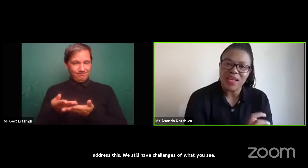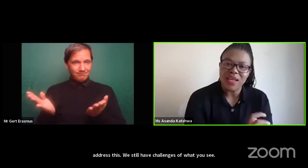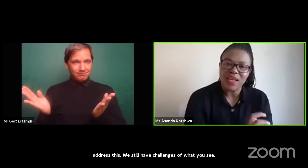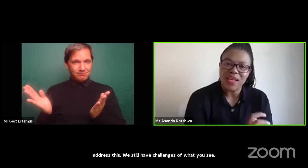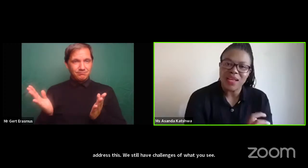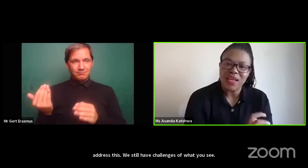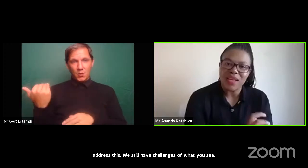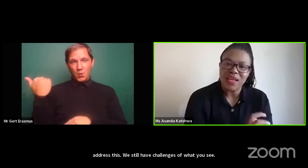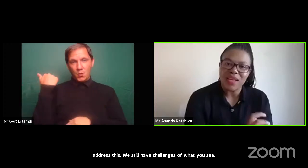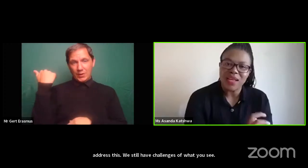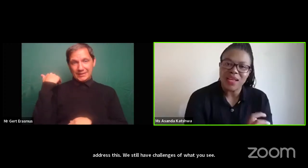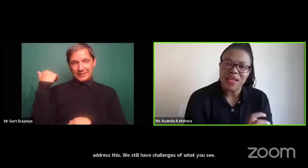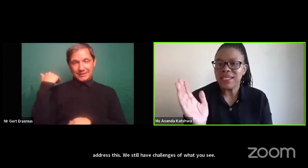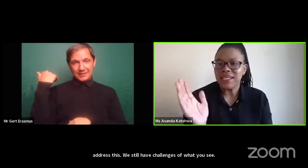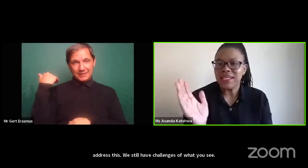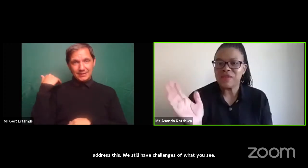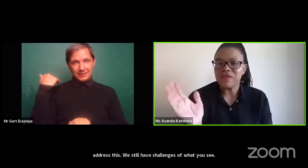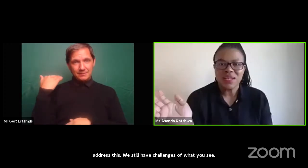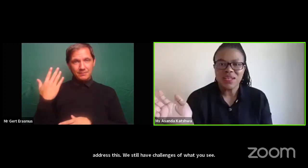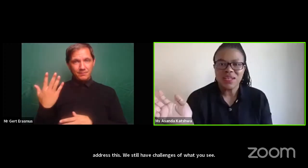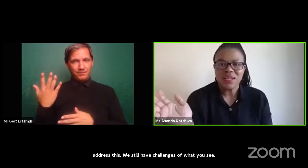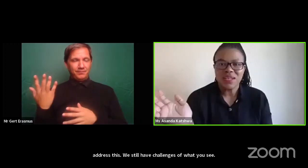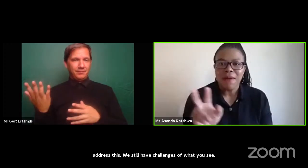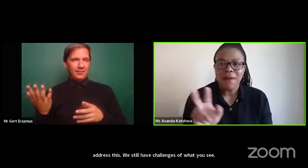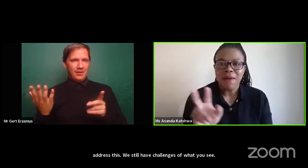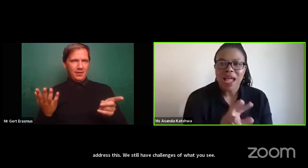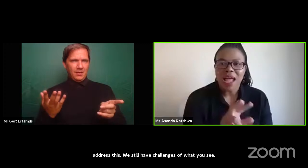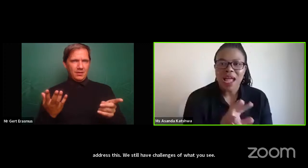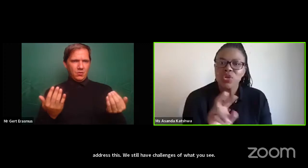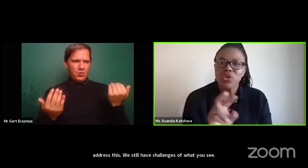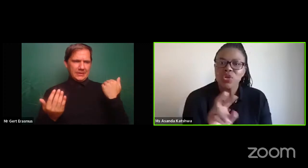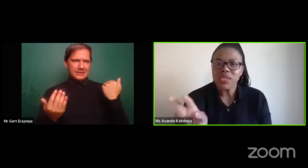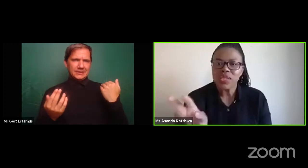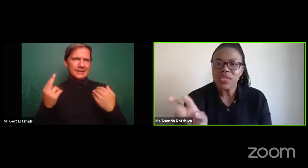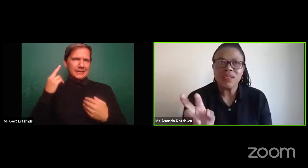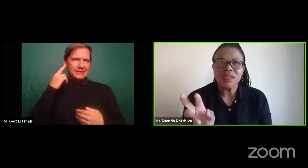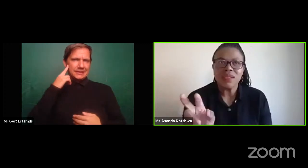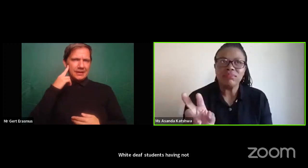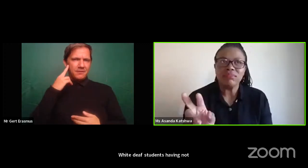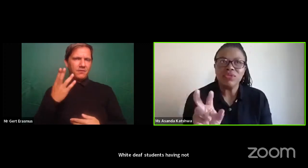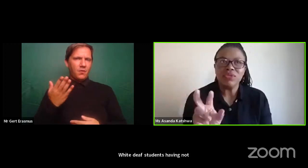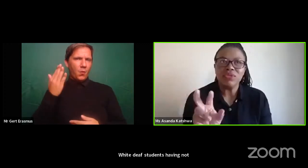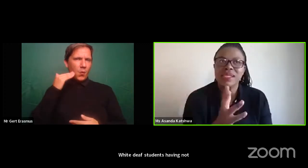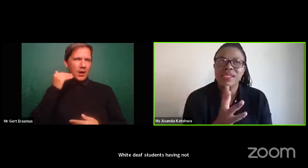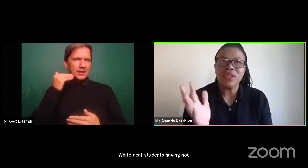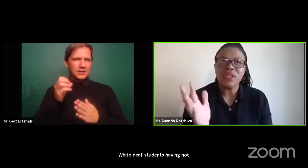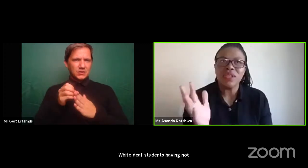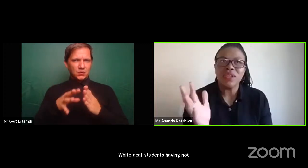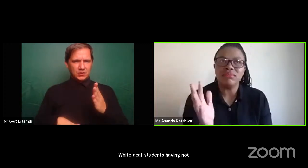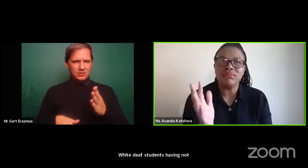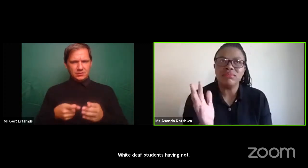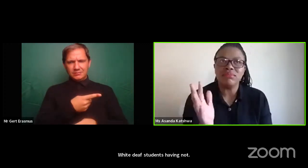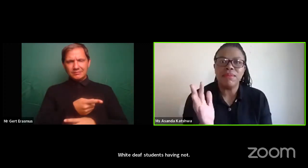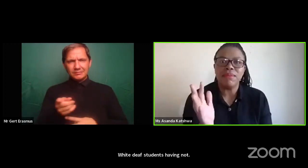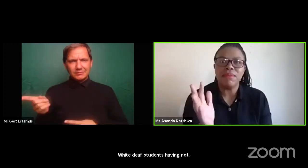vis-a-vis white deaf students having not receiving